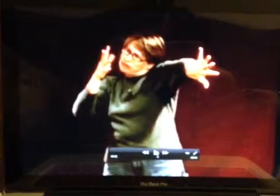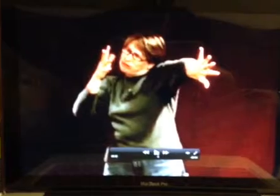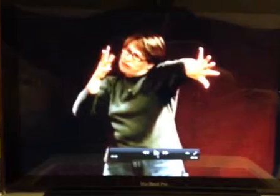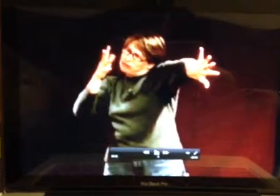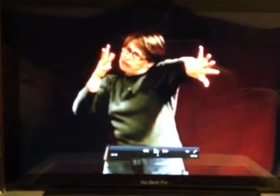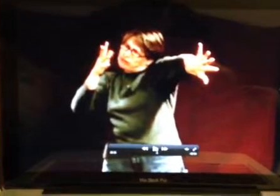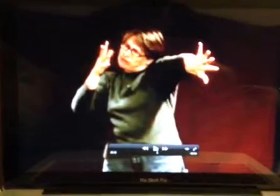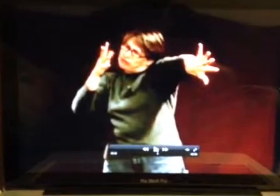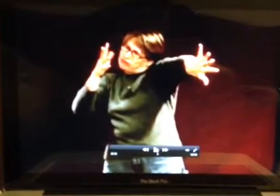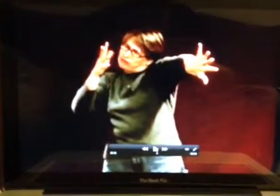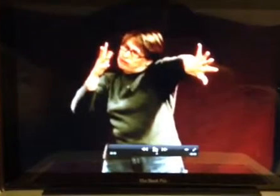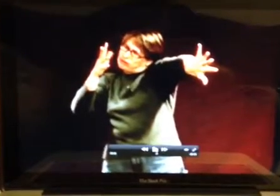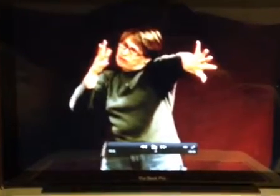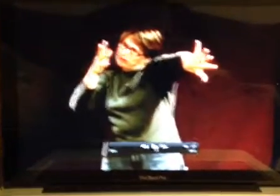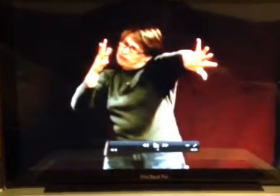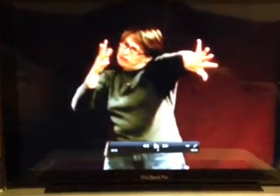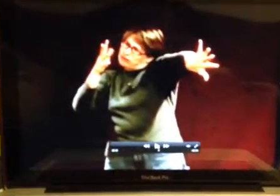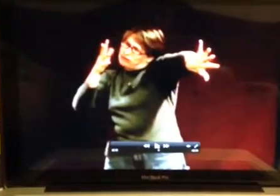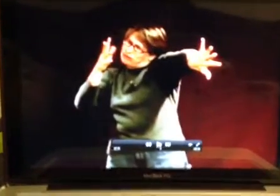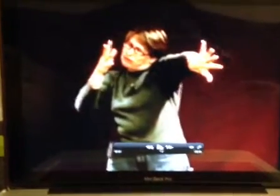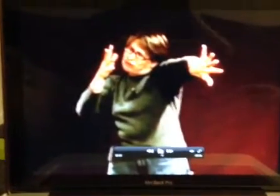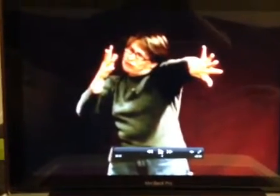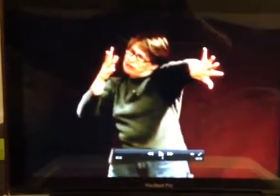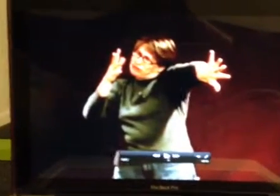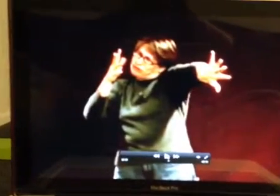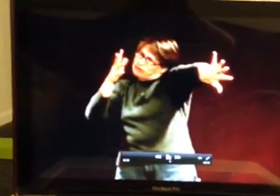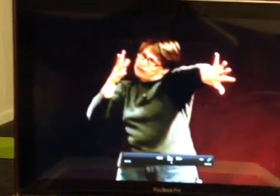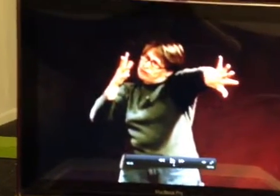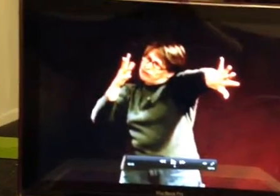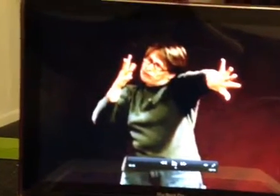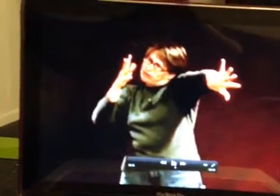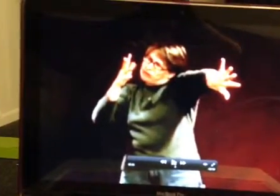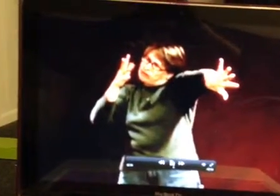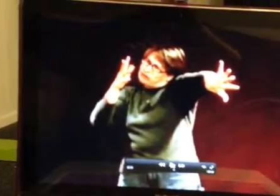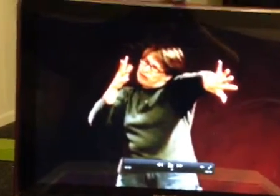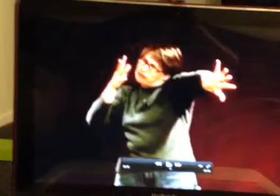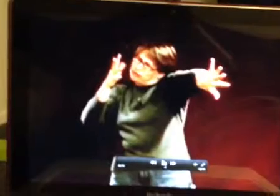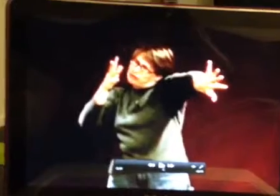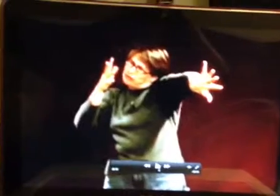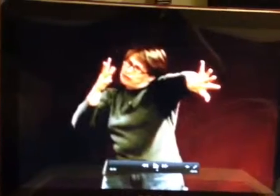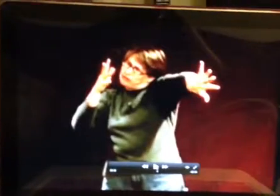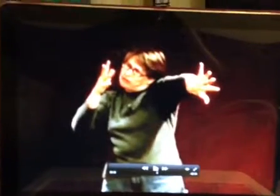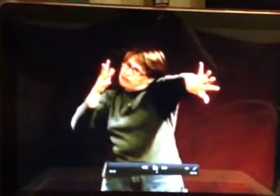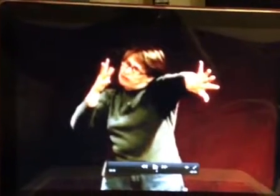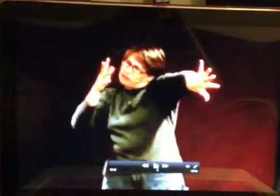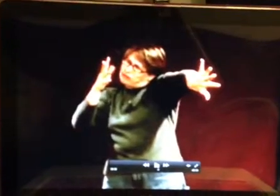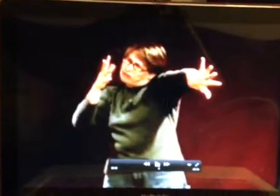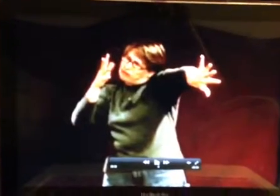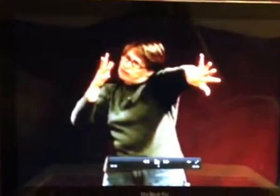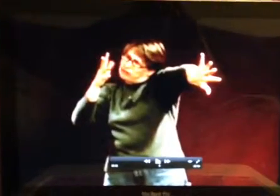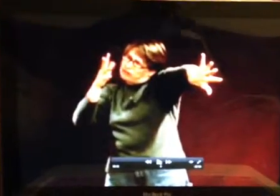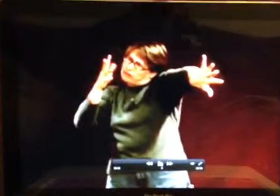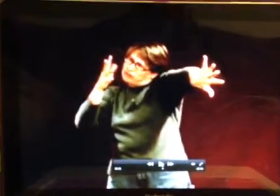front, and that didn't balance it out because there was much more weight in the back because I was sitting in the back and my daughter was sitting in the front, so the